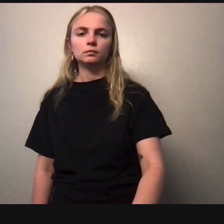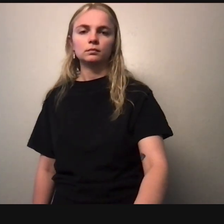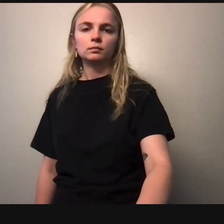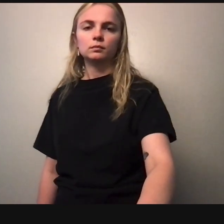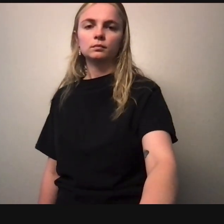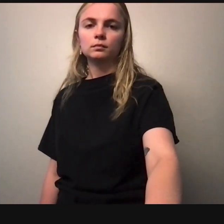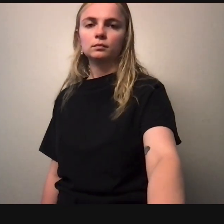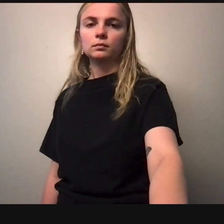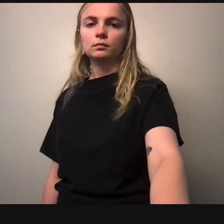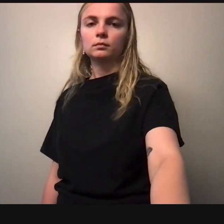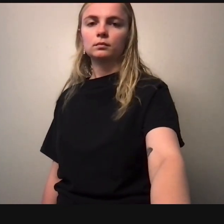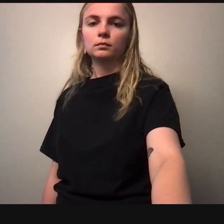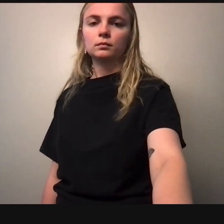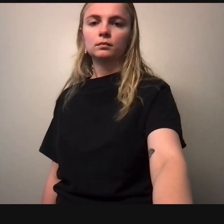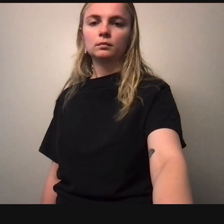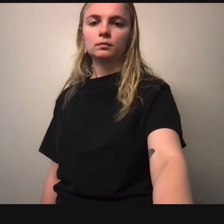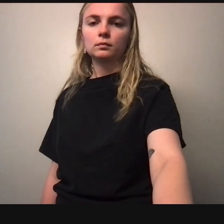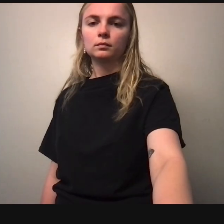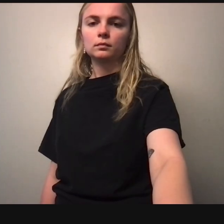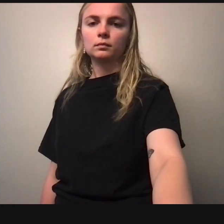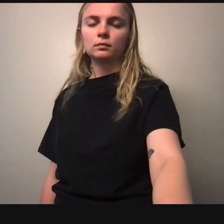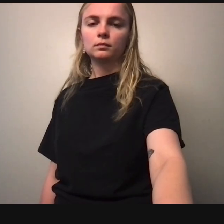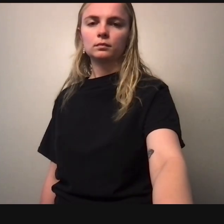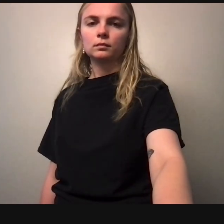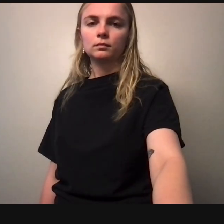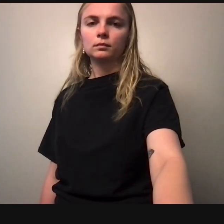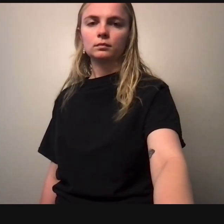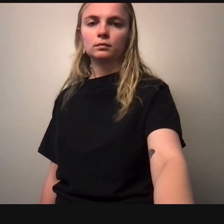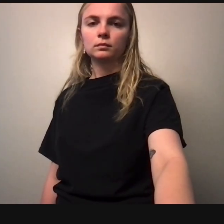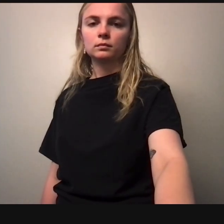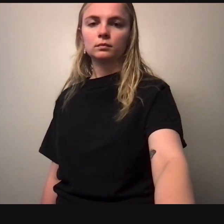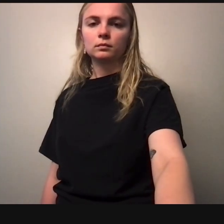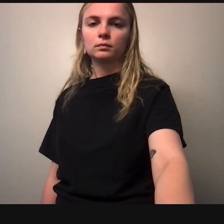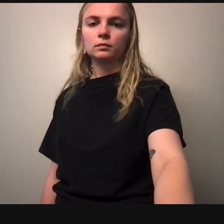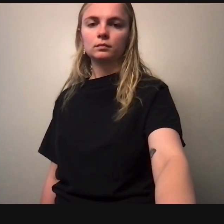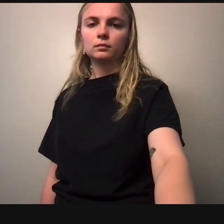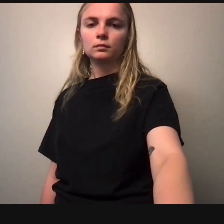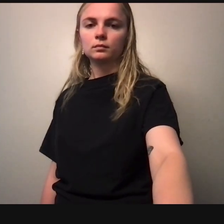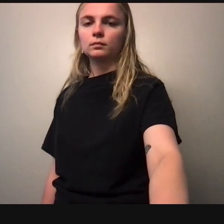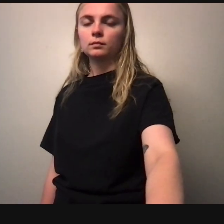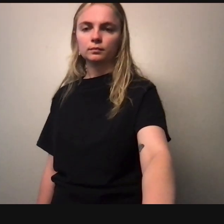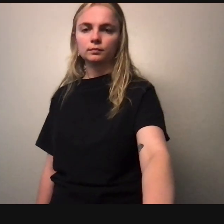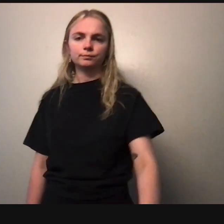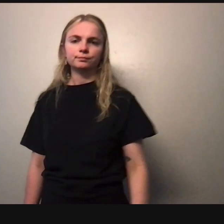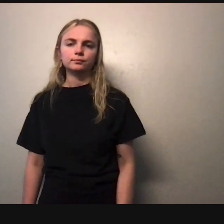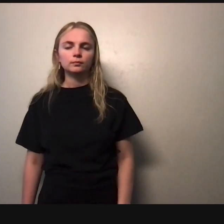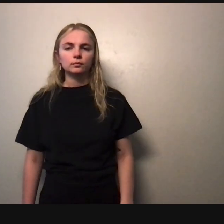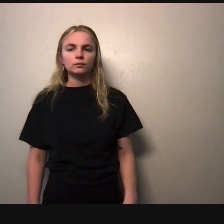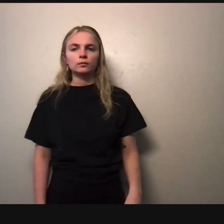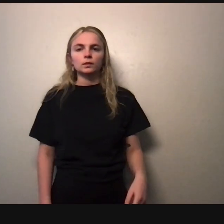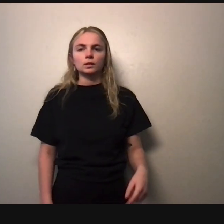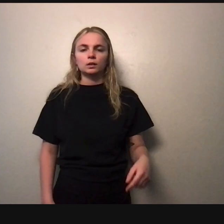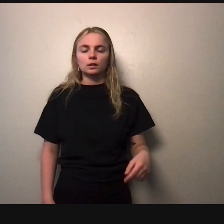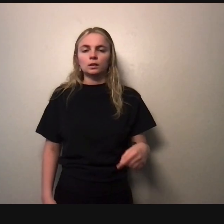I tried to drag myself, and then I realized there was no feeling at all. Not com-